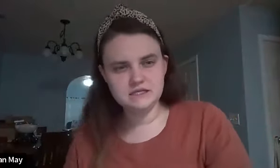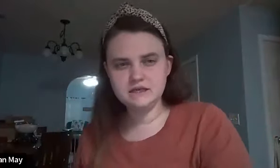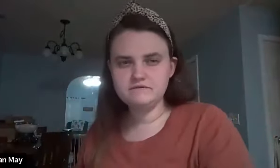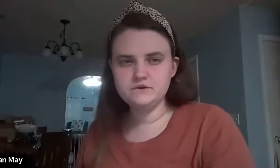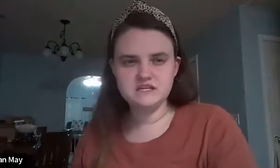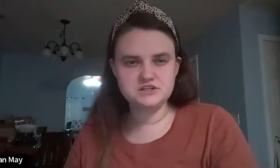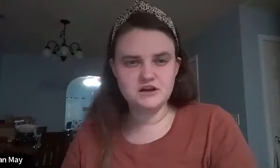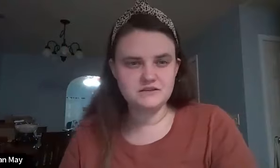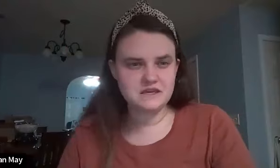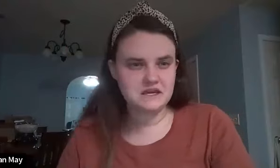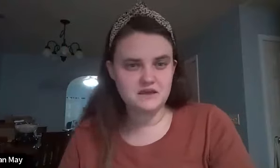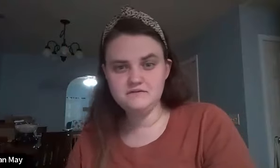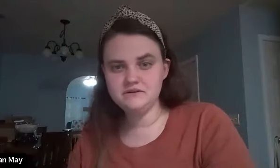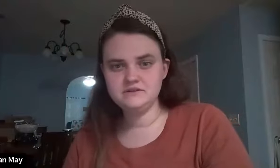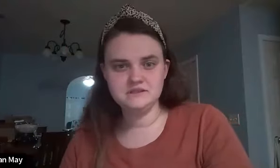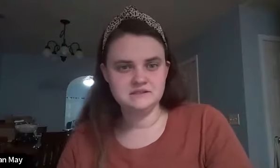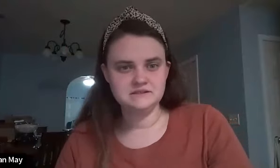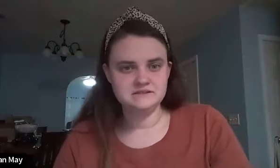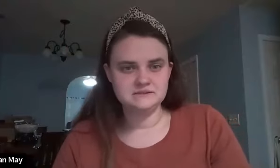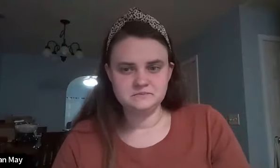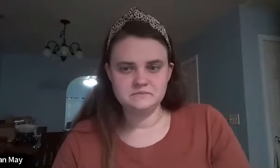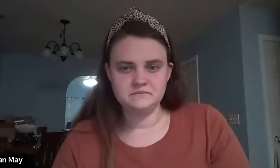any food signs you all can think of?